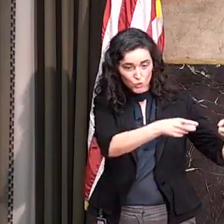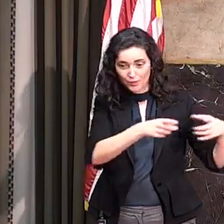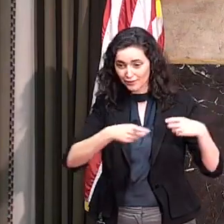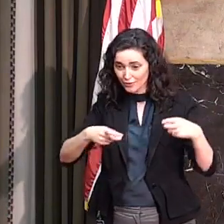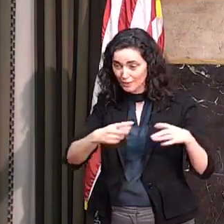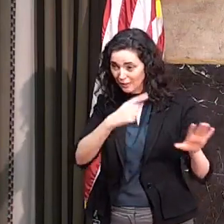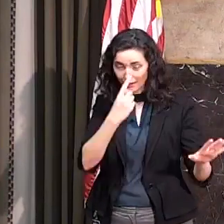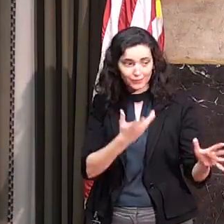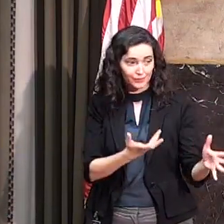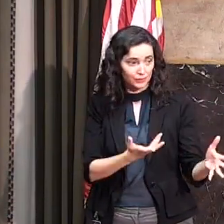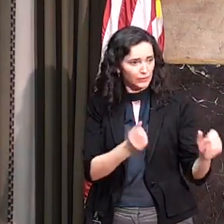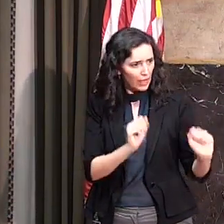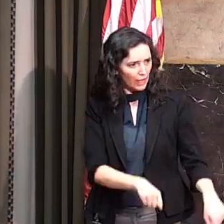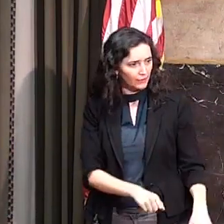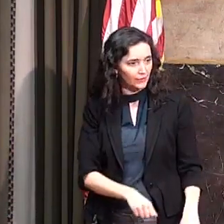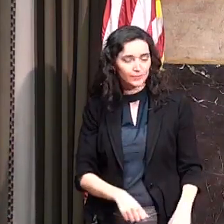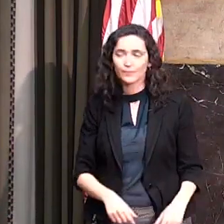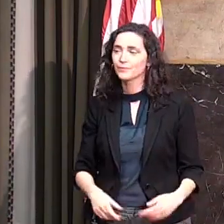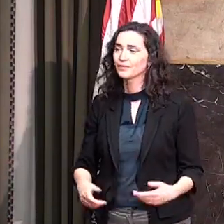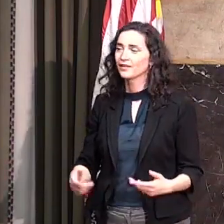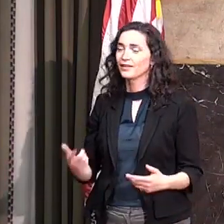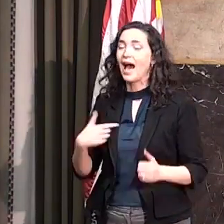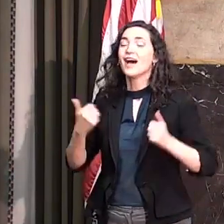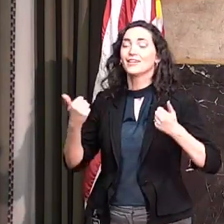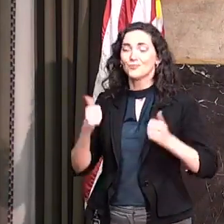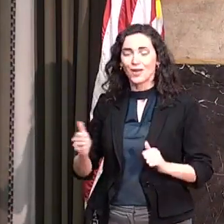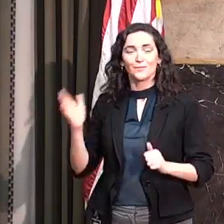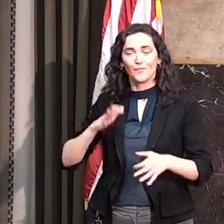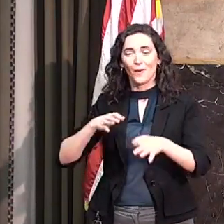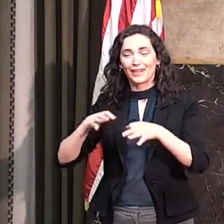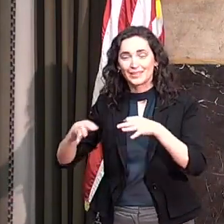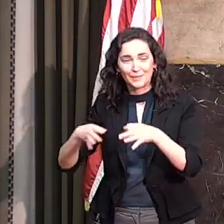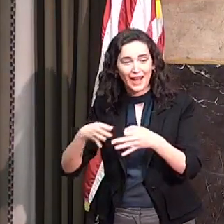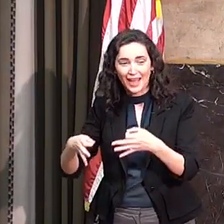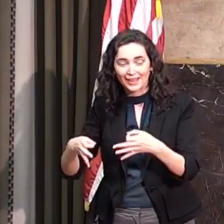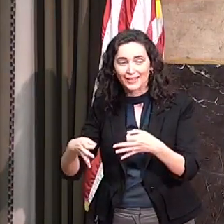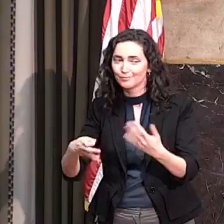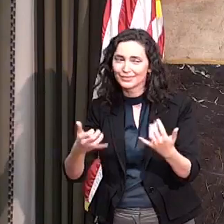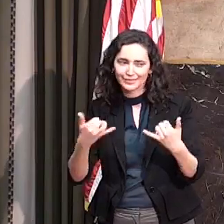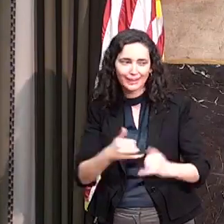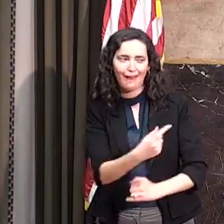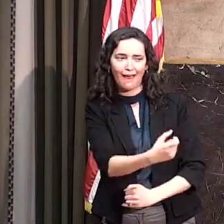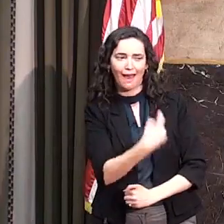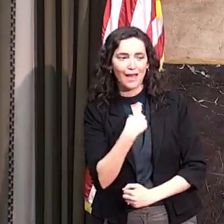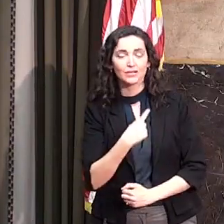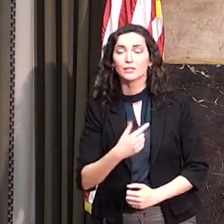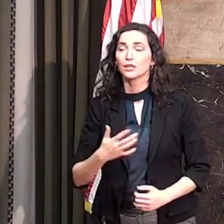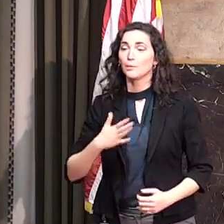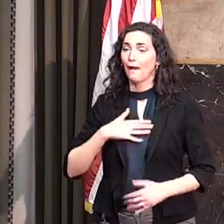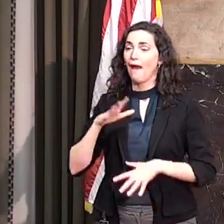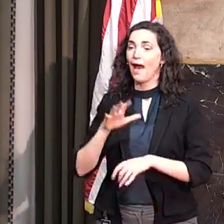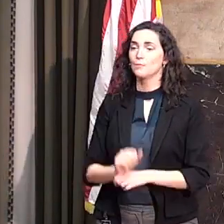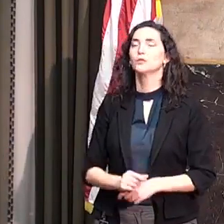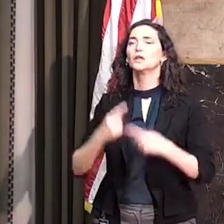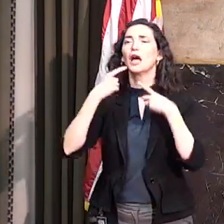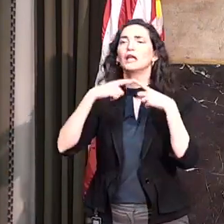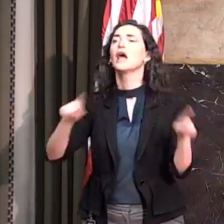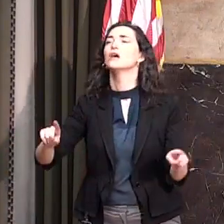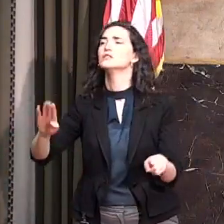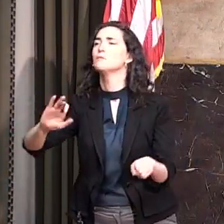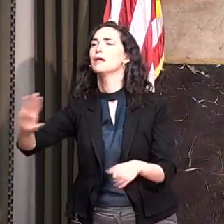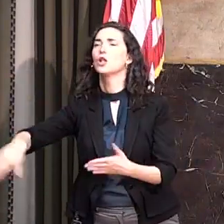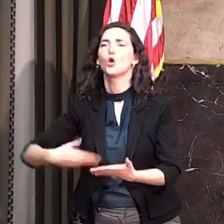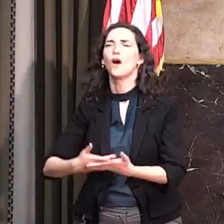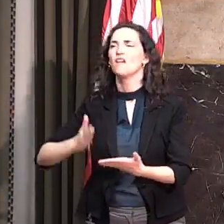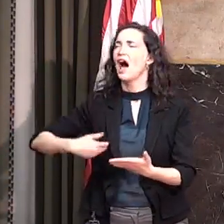get you not to ask the questions. But I don't have a practice of announcing in advance that I'm going to veto a bill before it